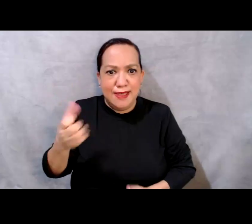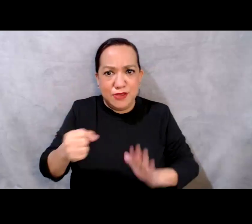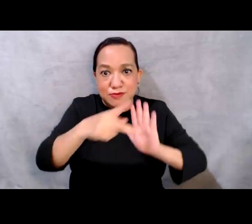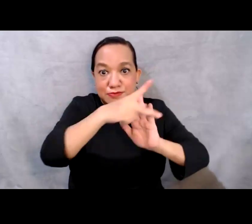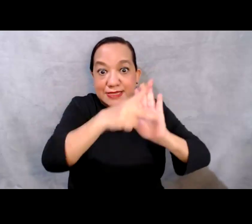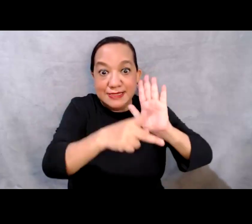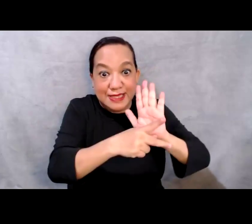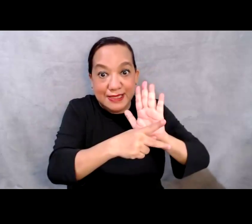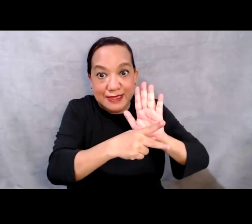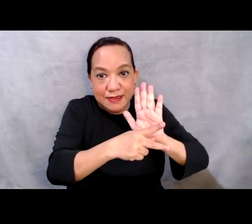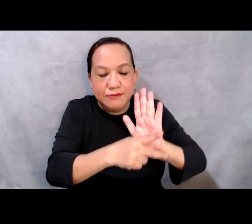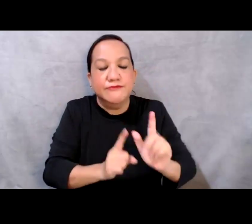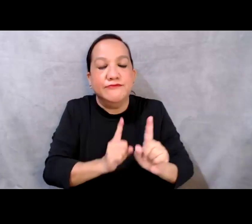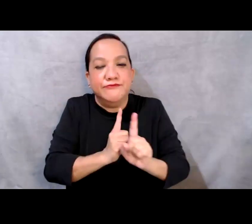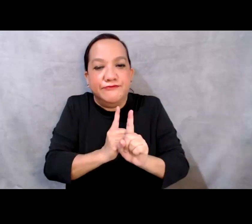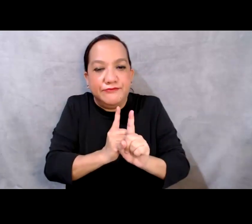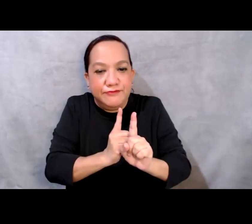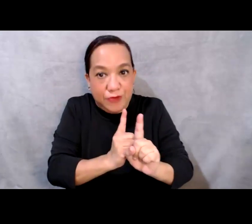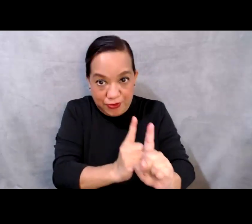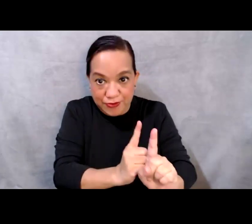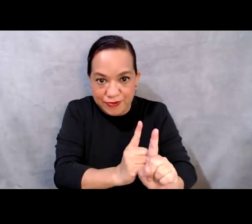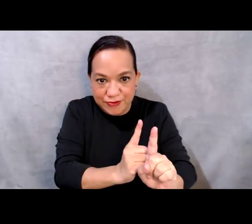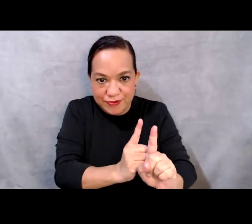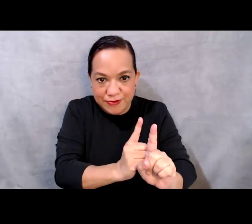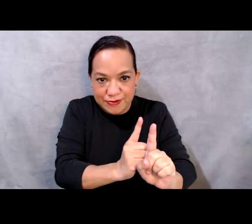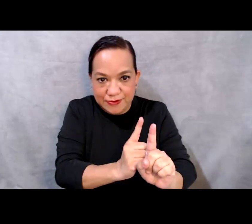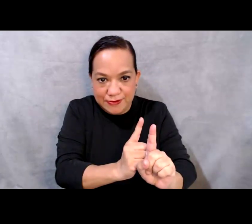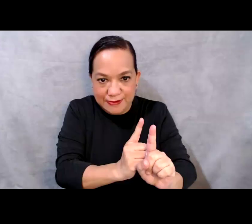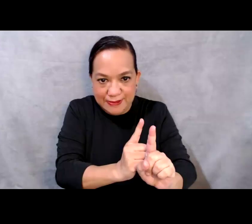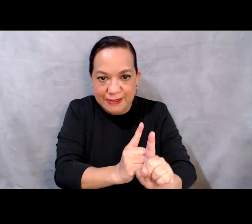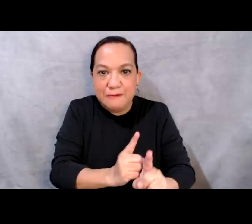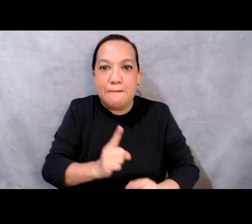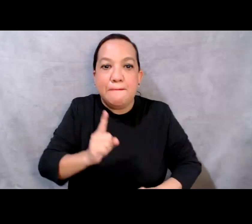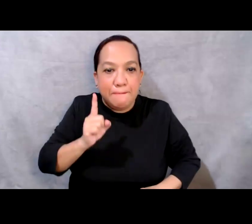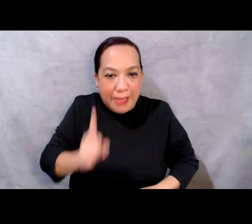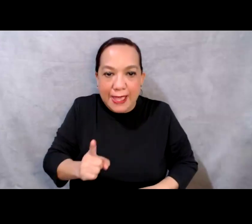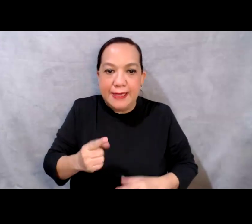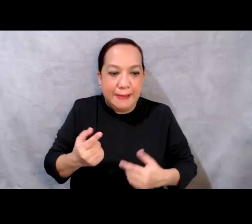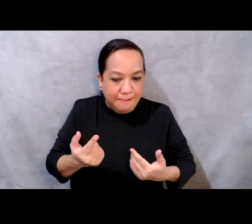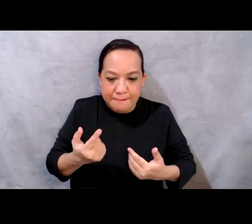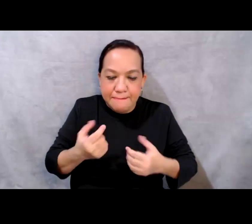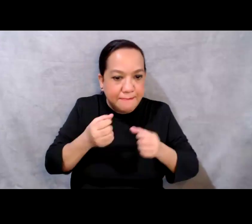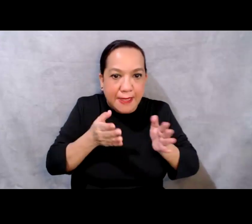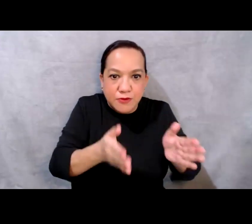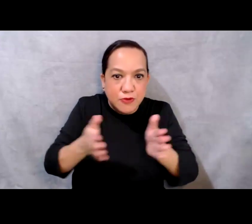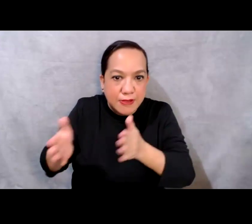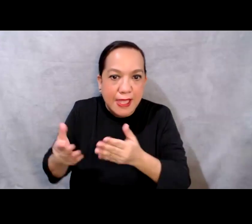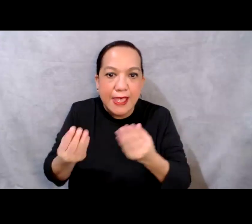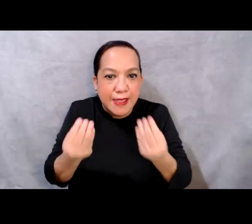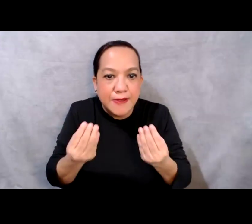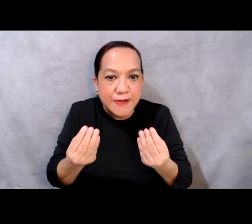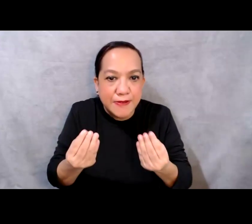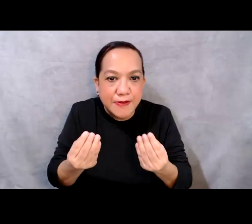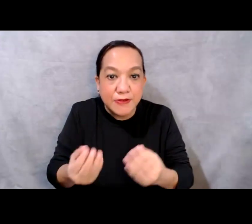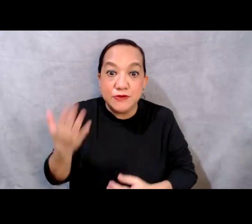recommendations on which the management was supposed to come up with an action plan. However, under the 2012 policy, that power of the compliance review